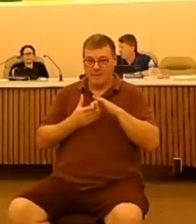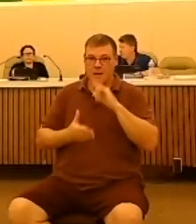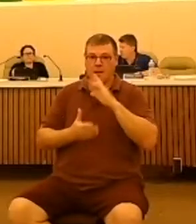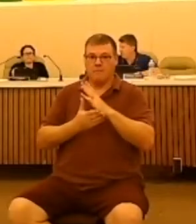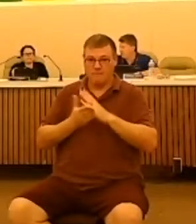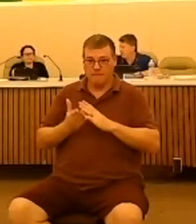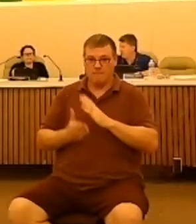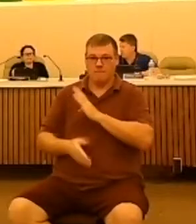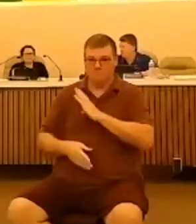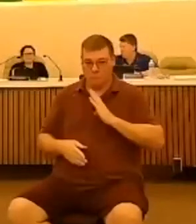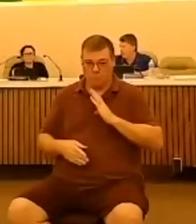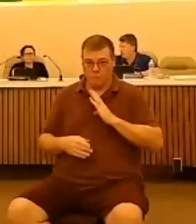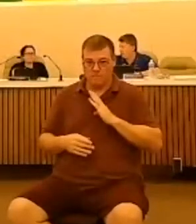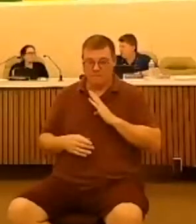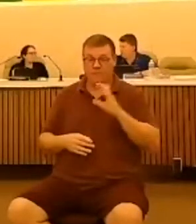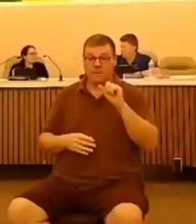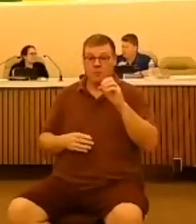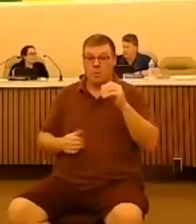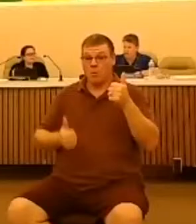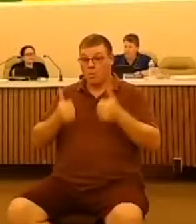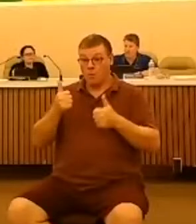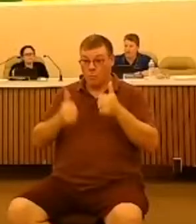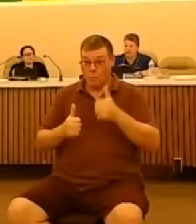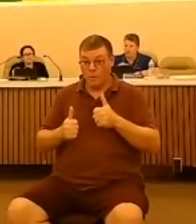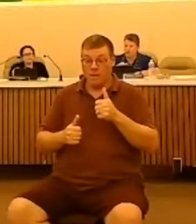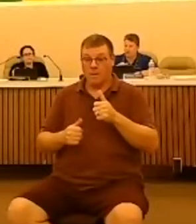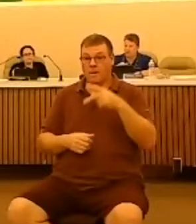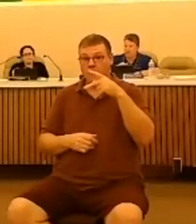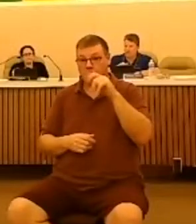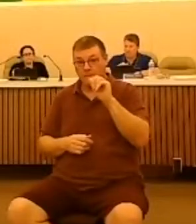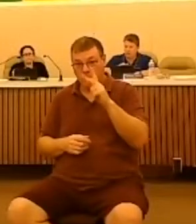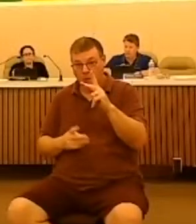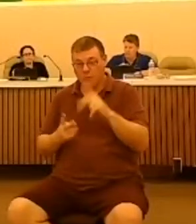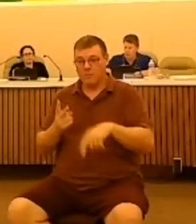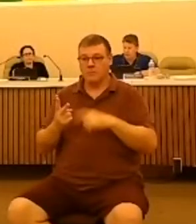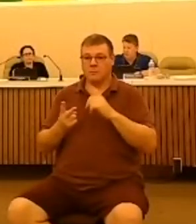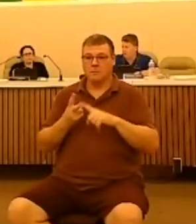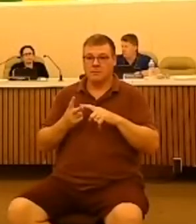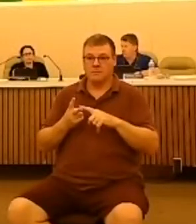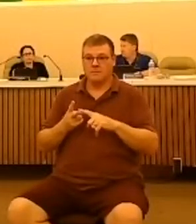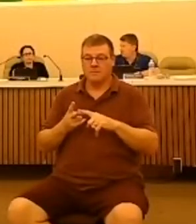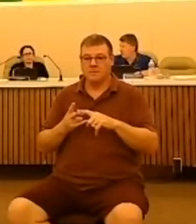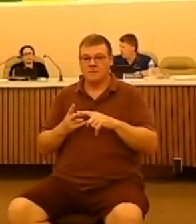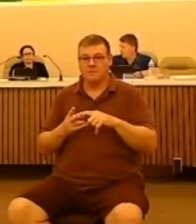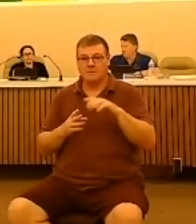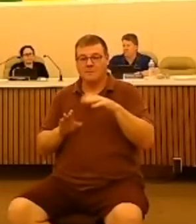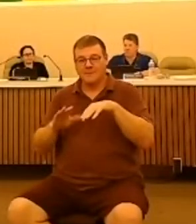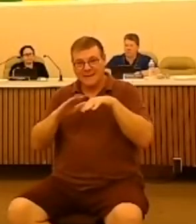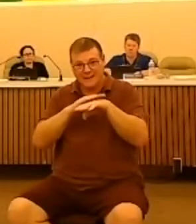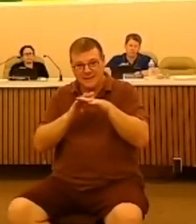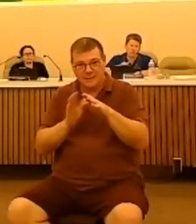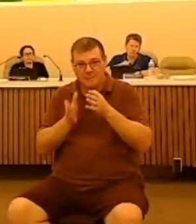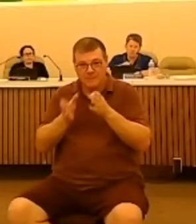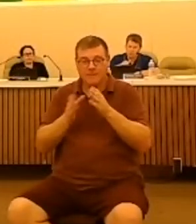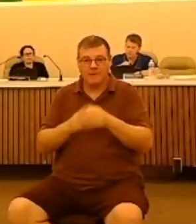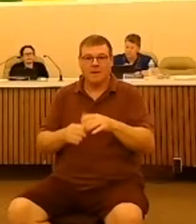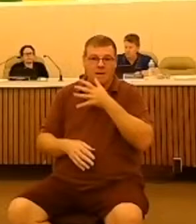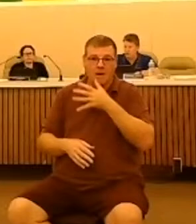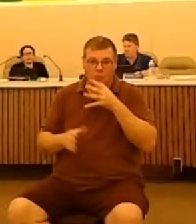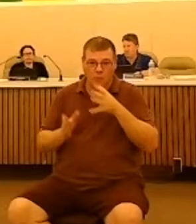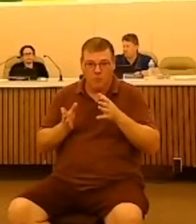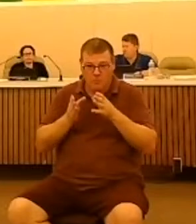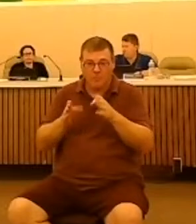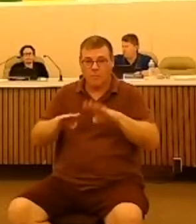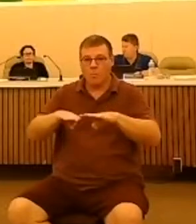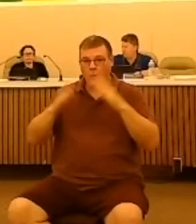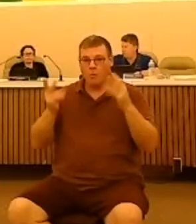board action. And so whether it's going to be town park, whether it's going to be easements, agricultural easements,